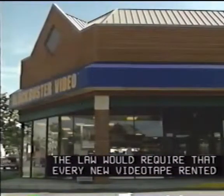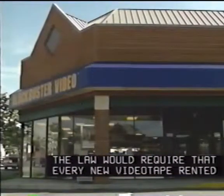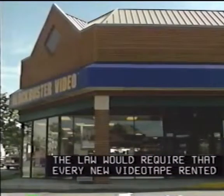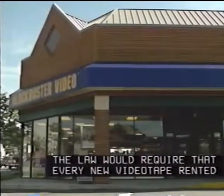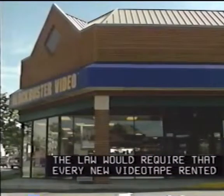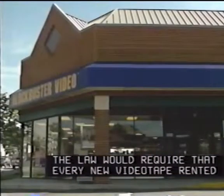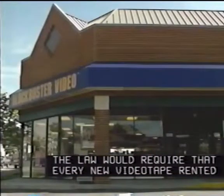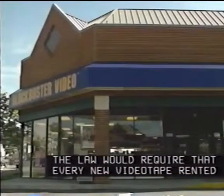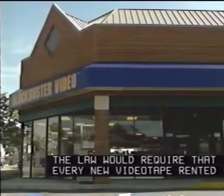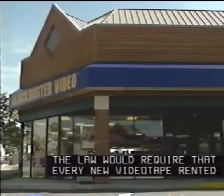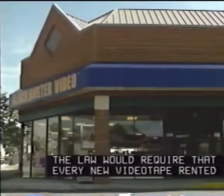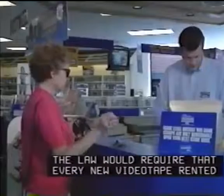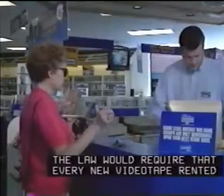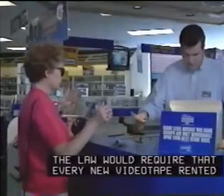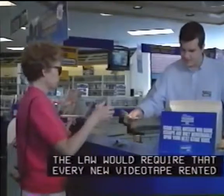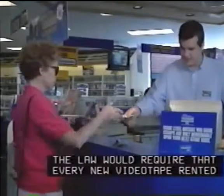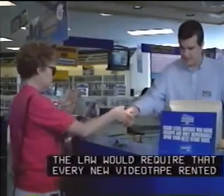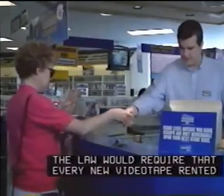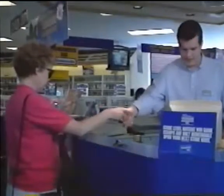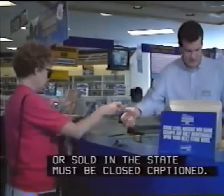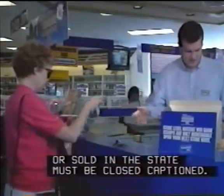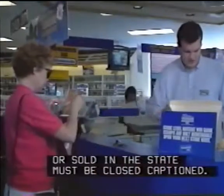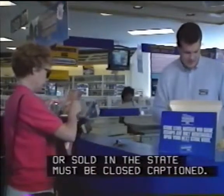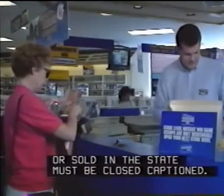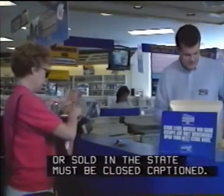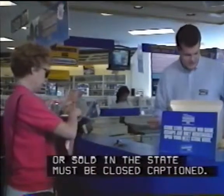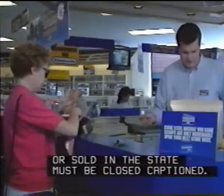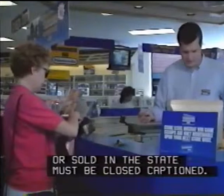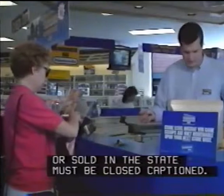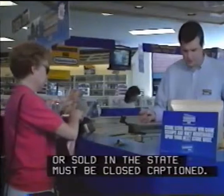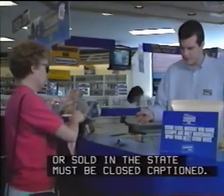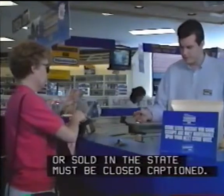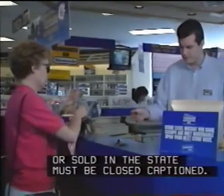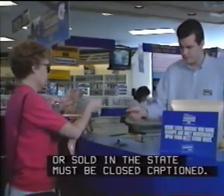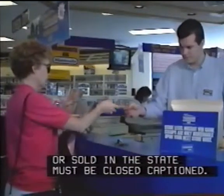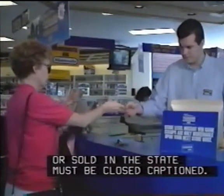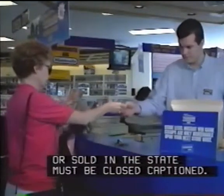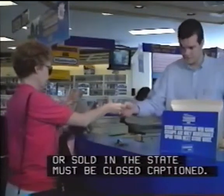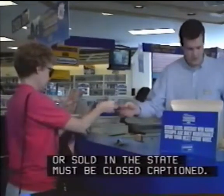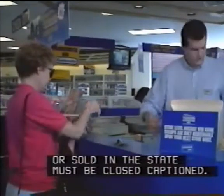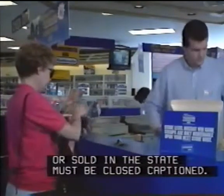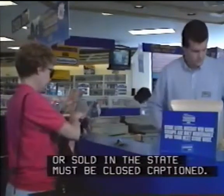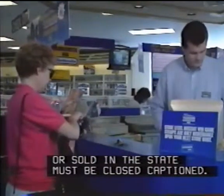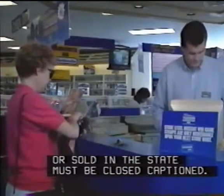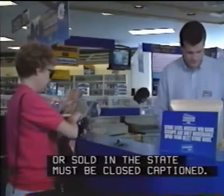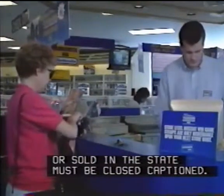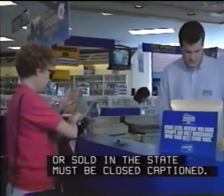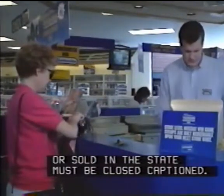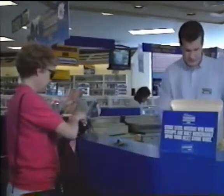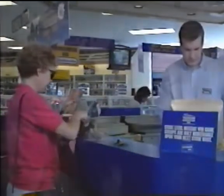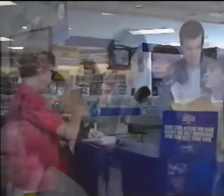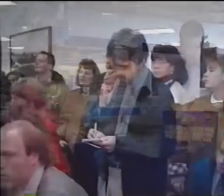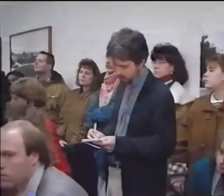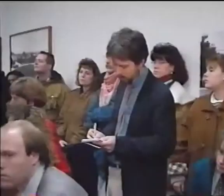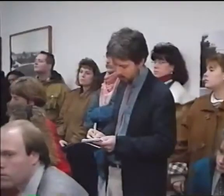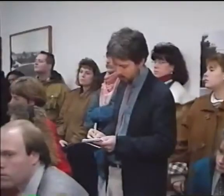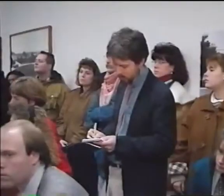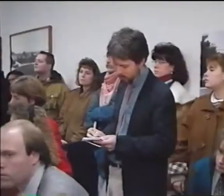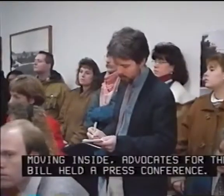require that every new videotape rented or sold in the state must be closed captioned. Moving